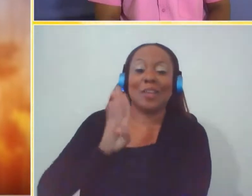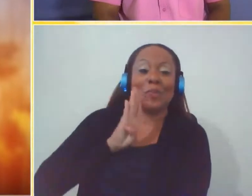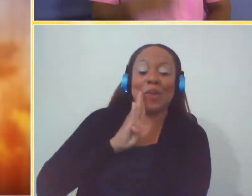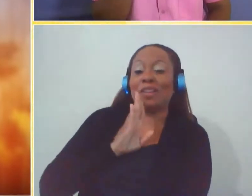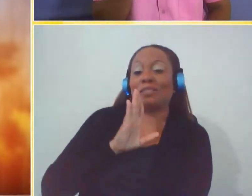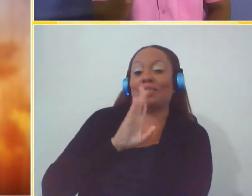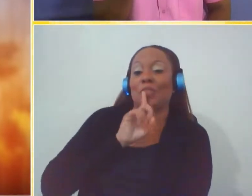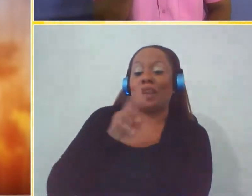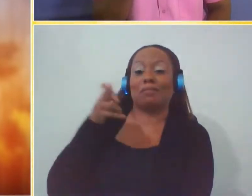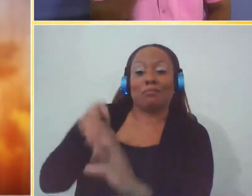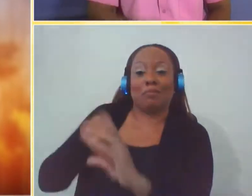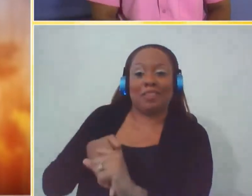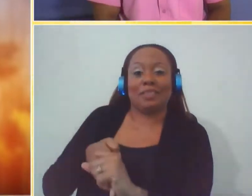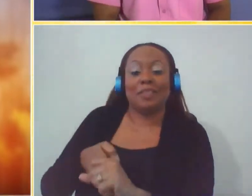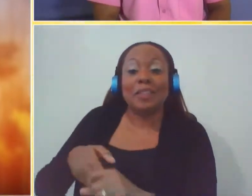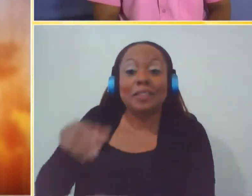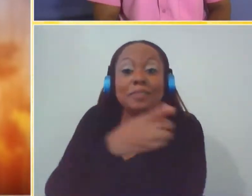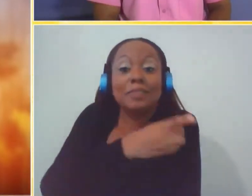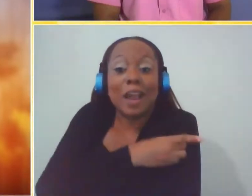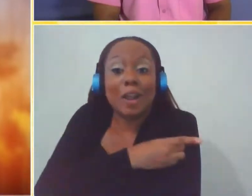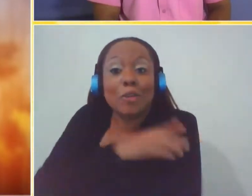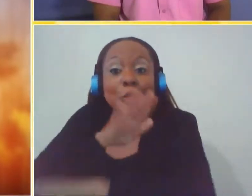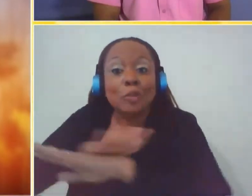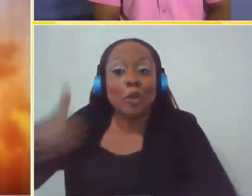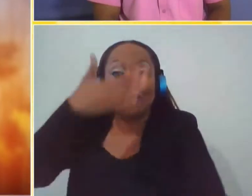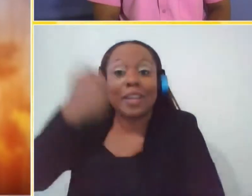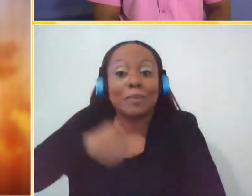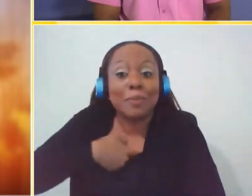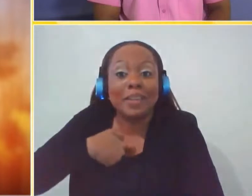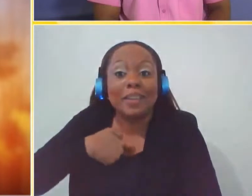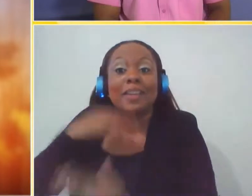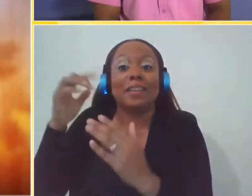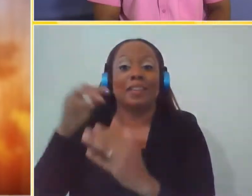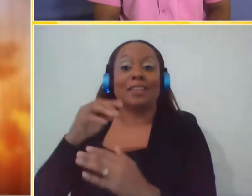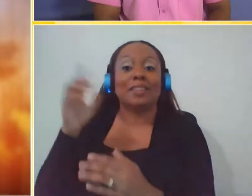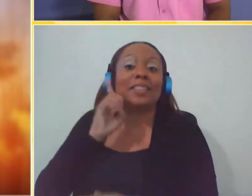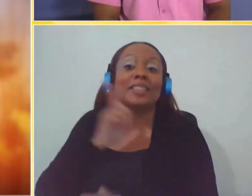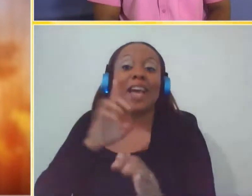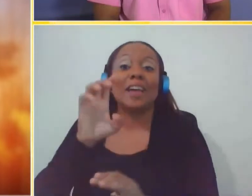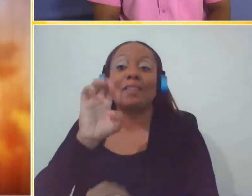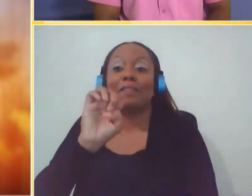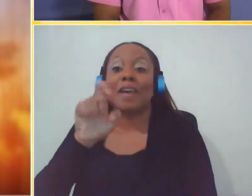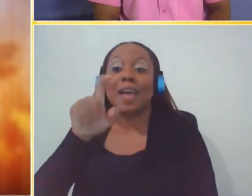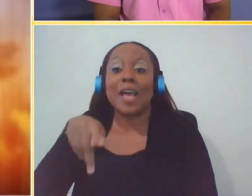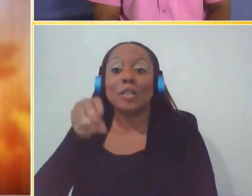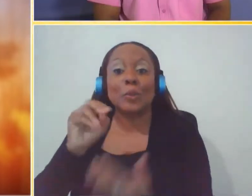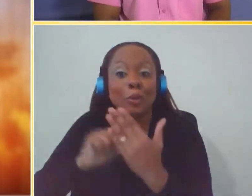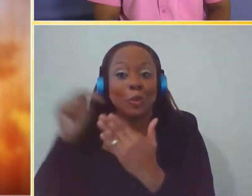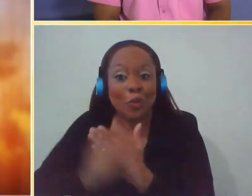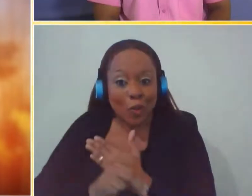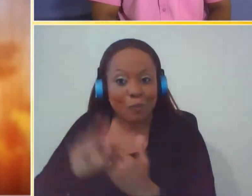morning. Don't forget me when it comes to the Deaf Expo in November. Make sure you keep us in touch with what's happening there. Thanks, both of you.